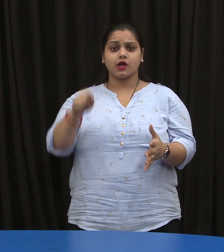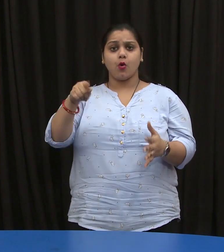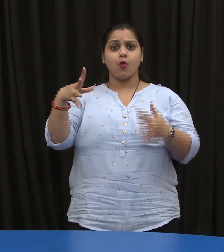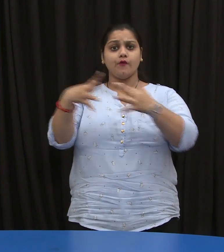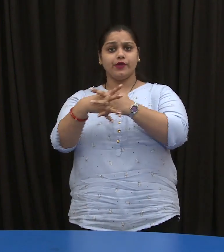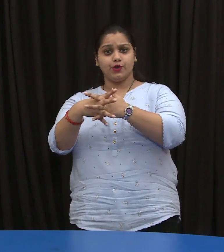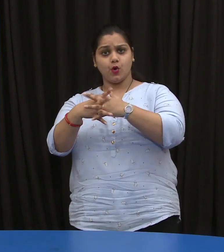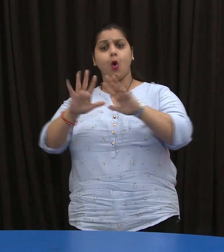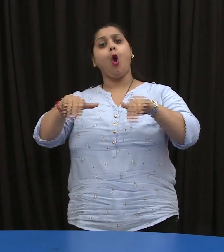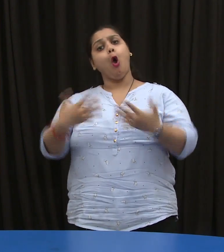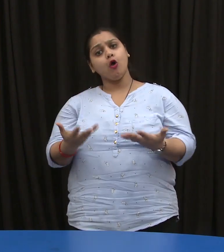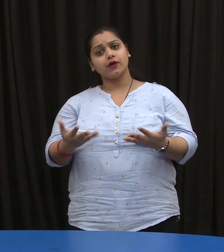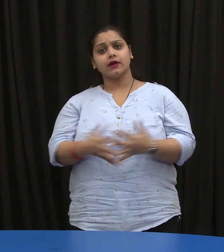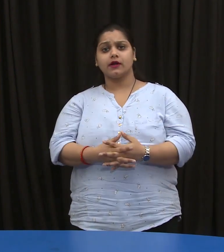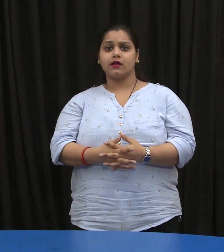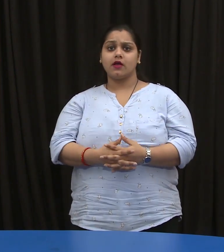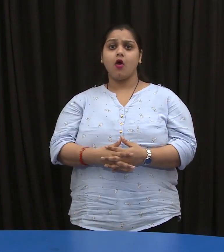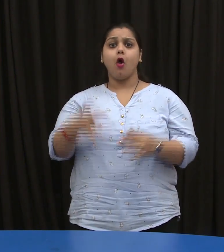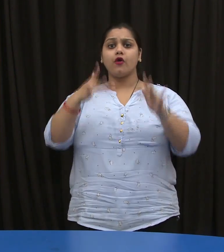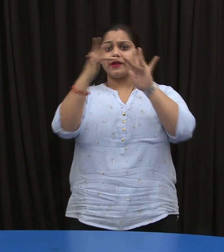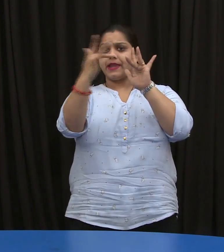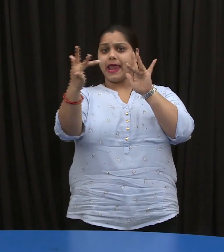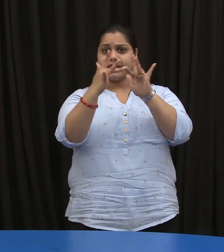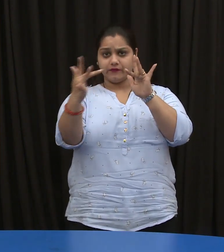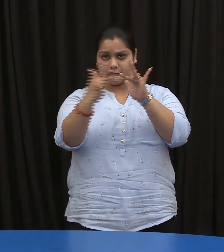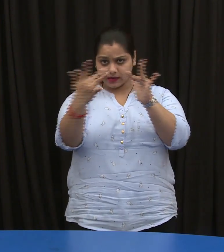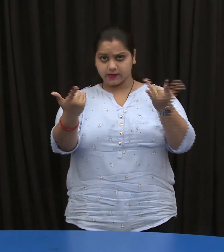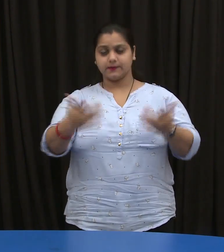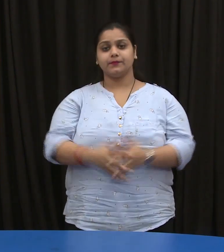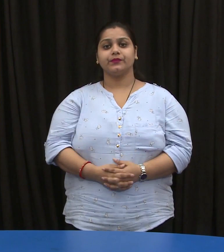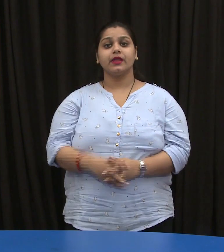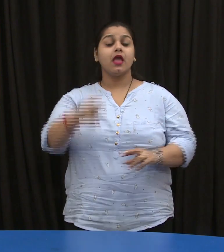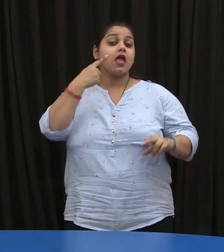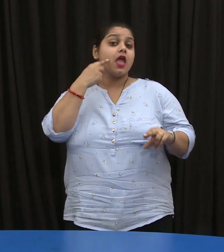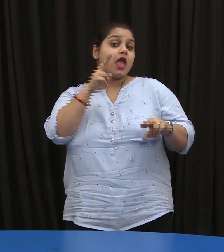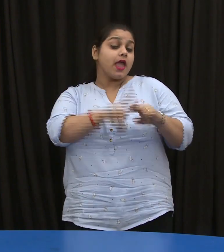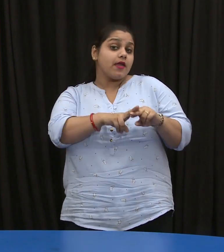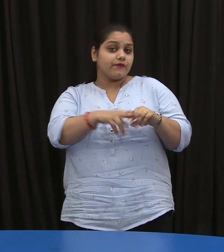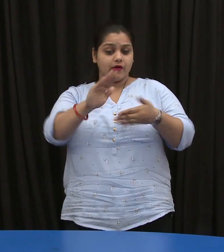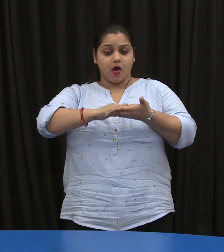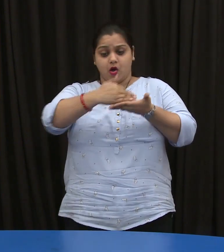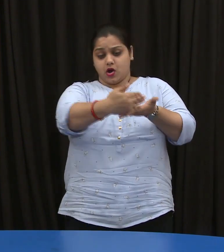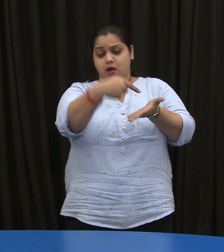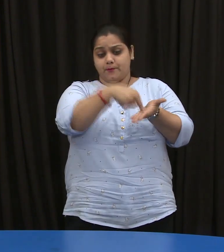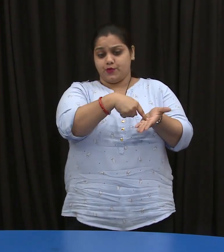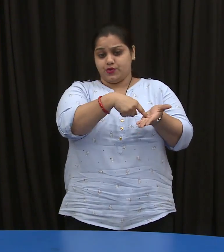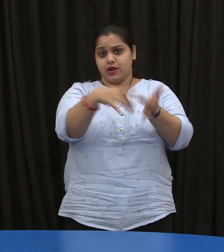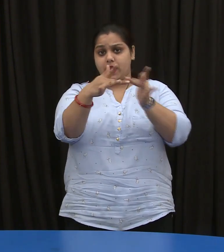or to the network if the system is part of a computer